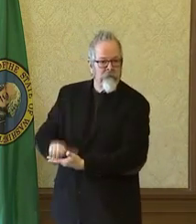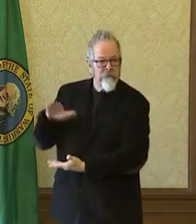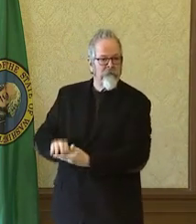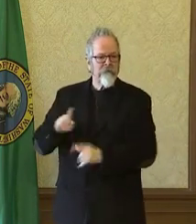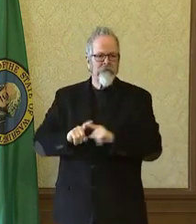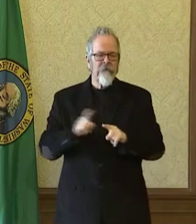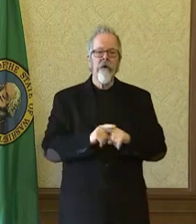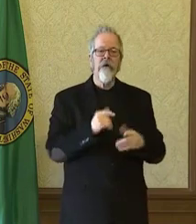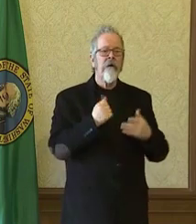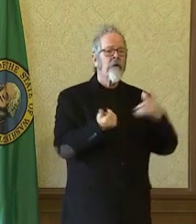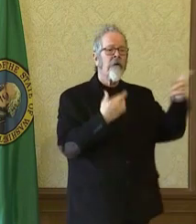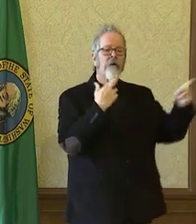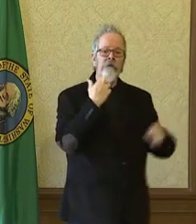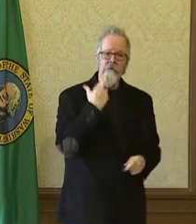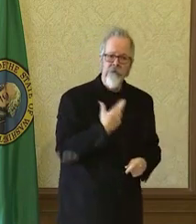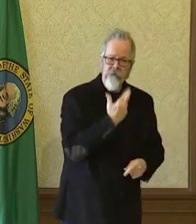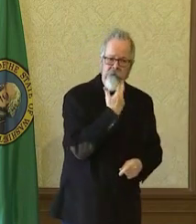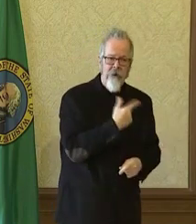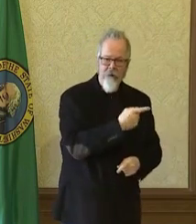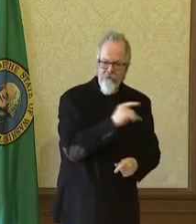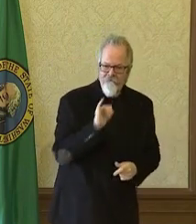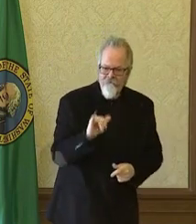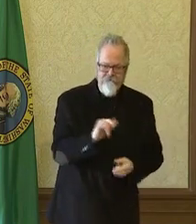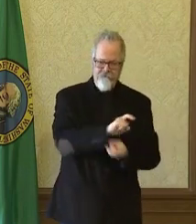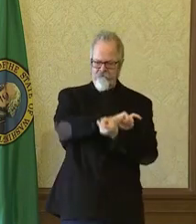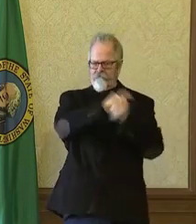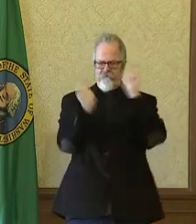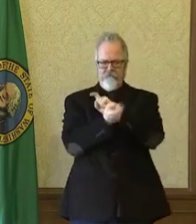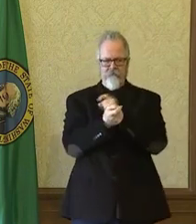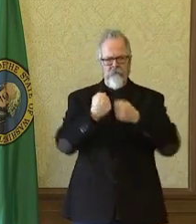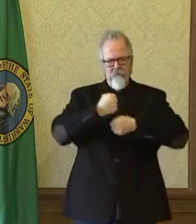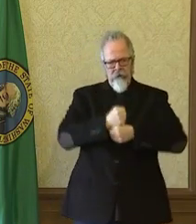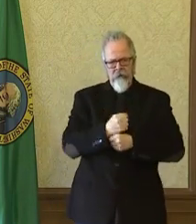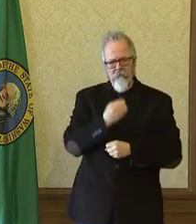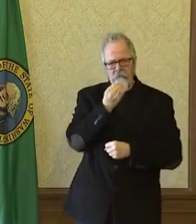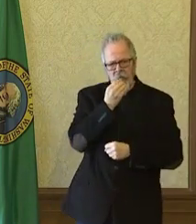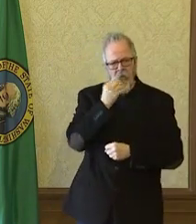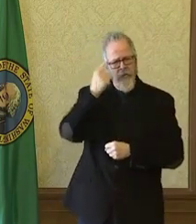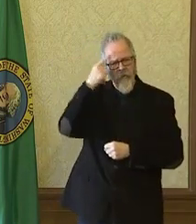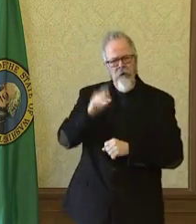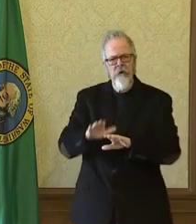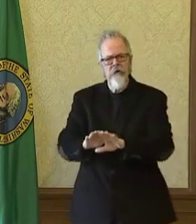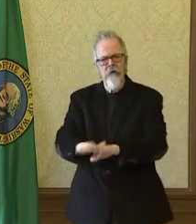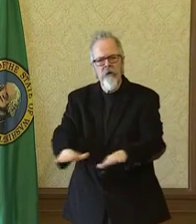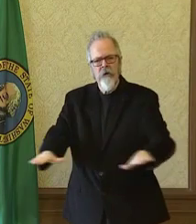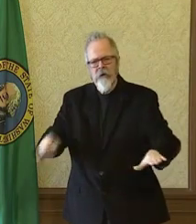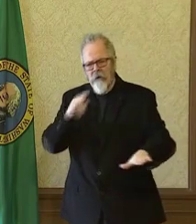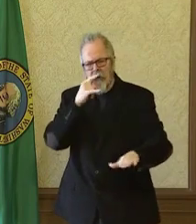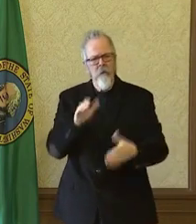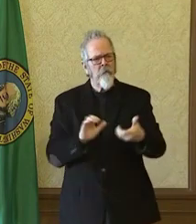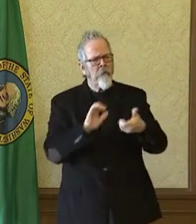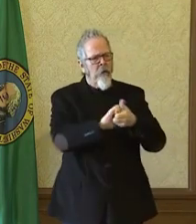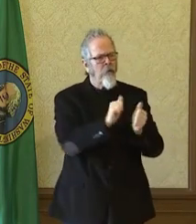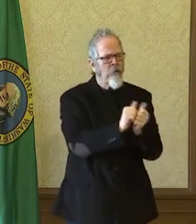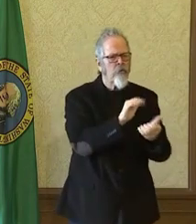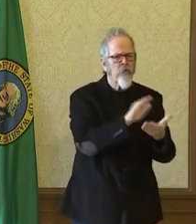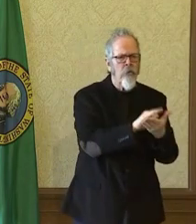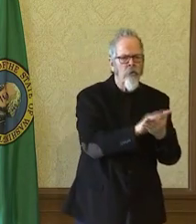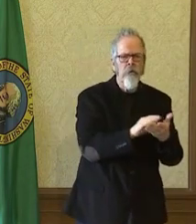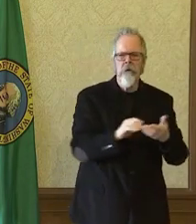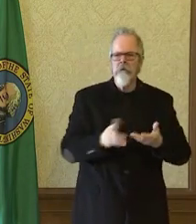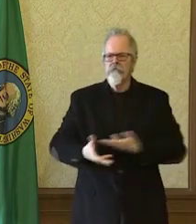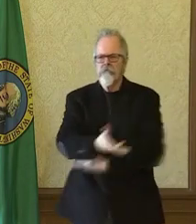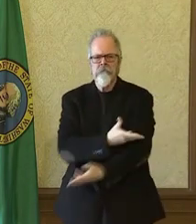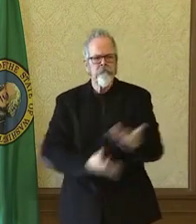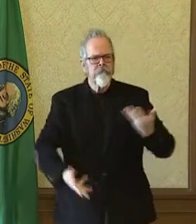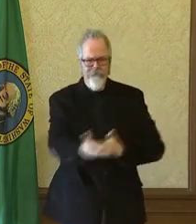when I share programs like this one, they always tell me that I've brightened their day, and now they feel that there is a